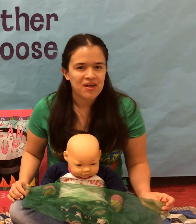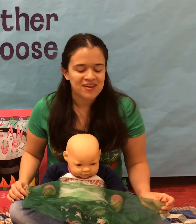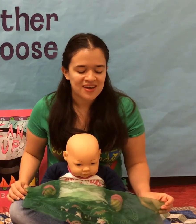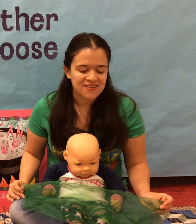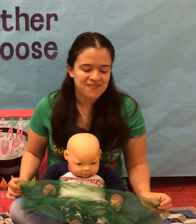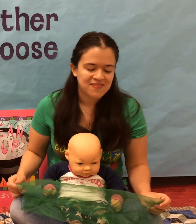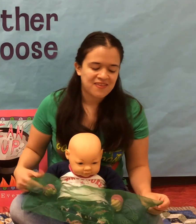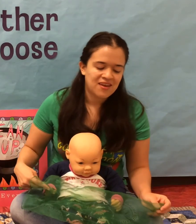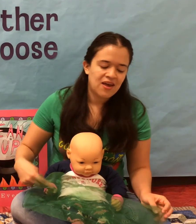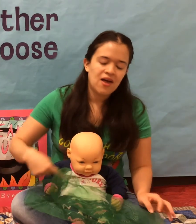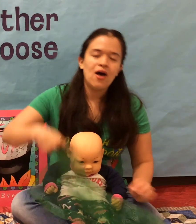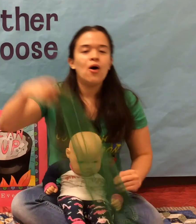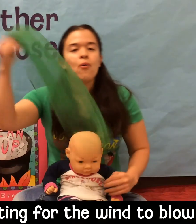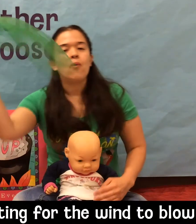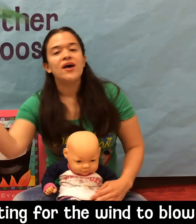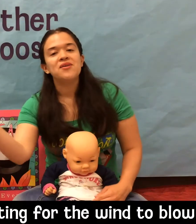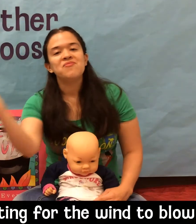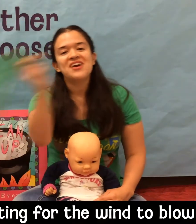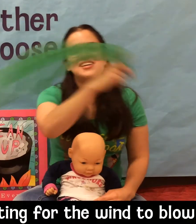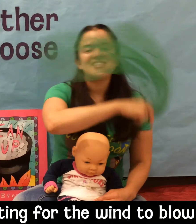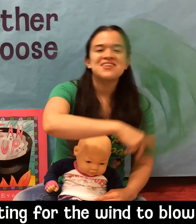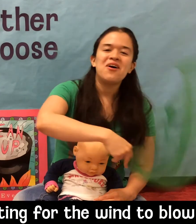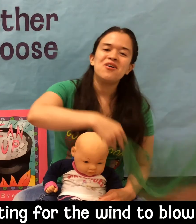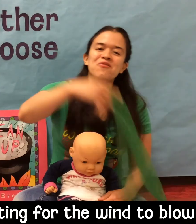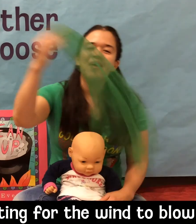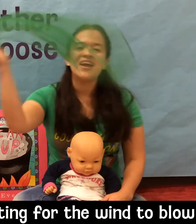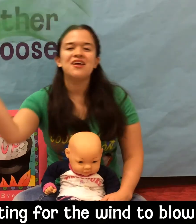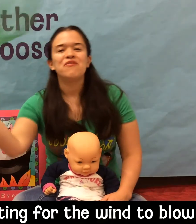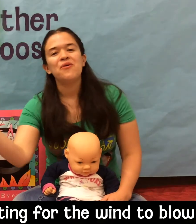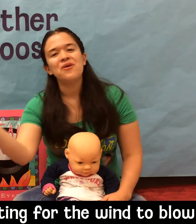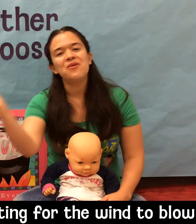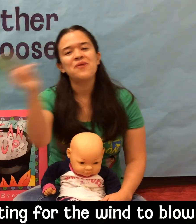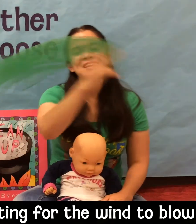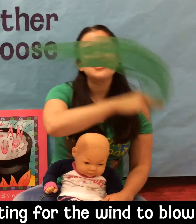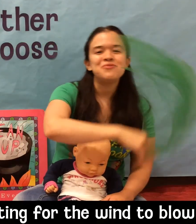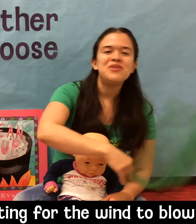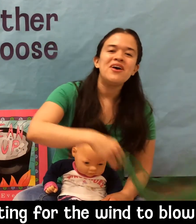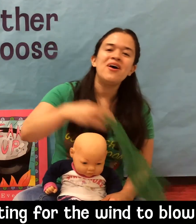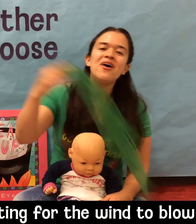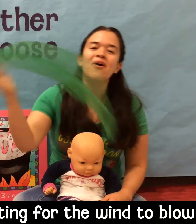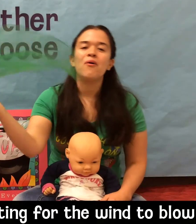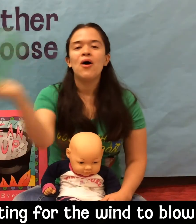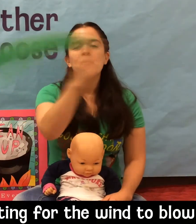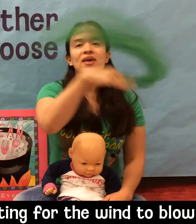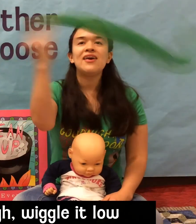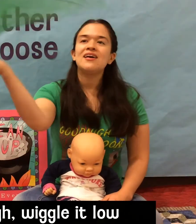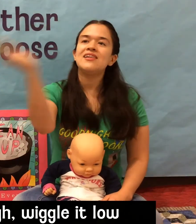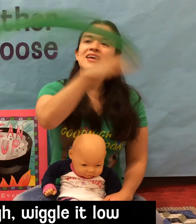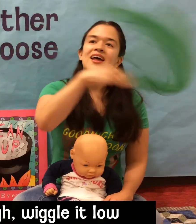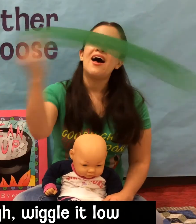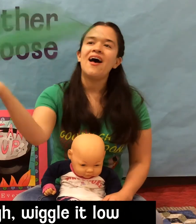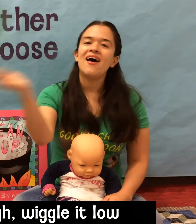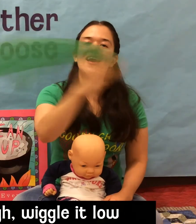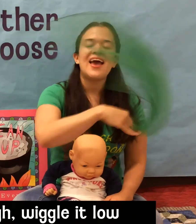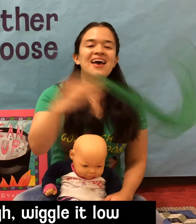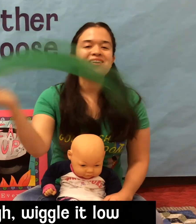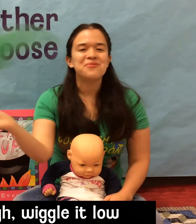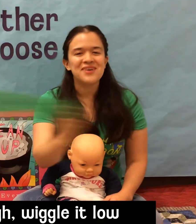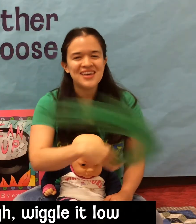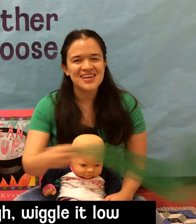melody. One bright scarf waiting for the wind to blow. Wiggle it high and wiggle